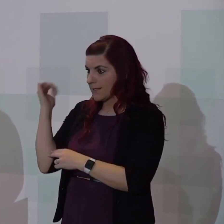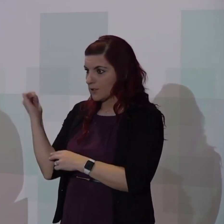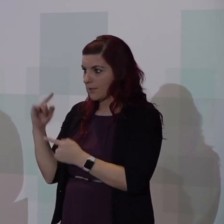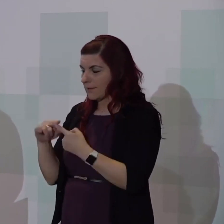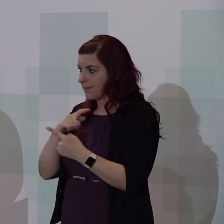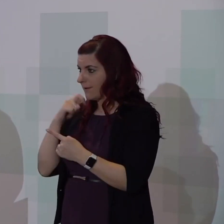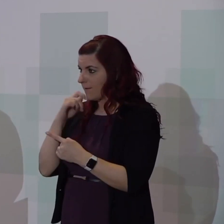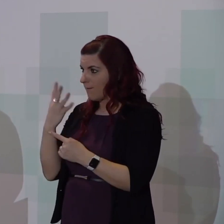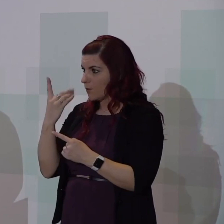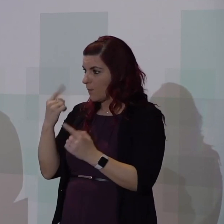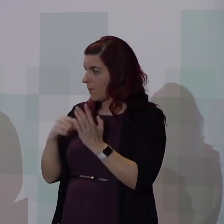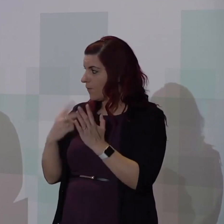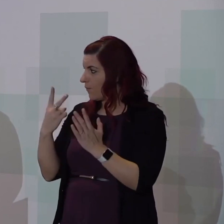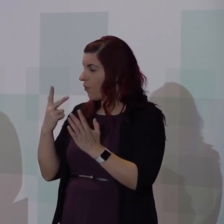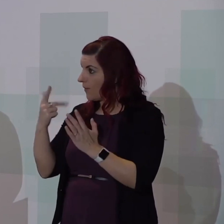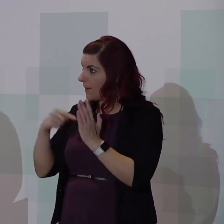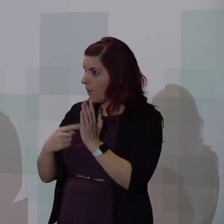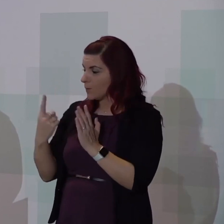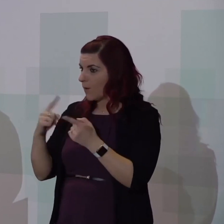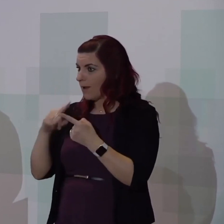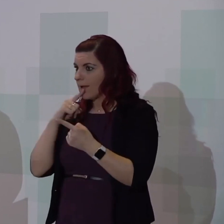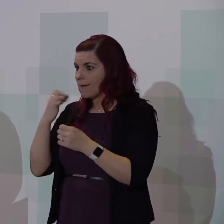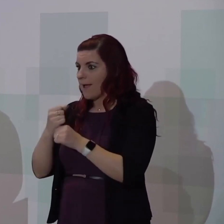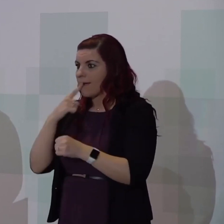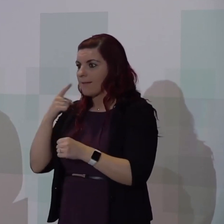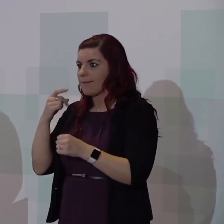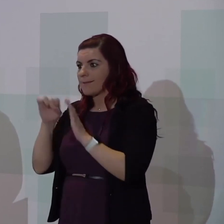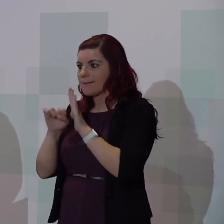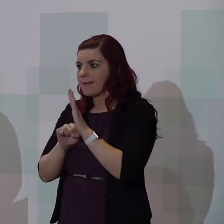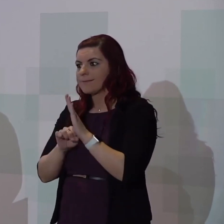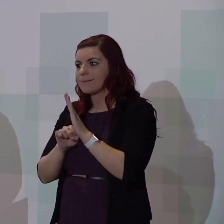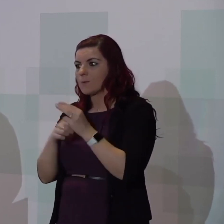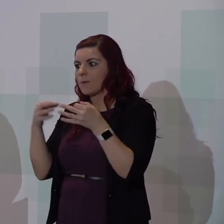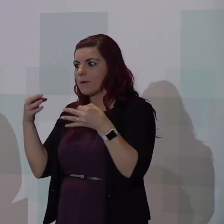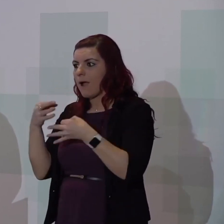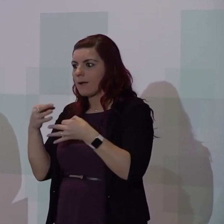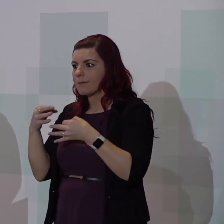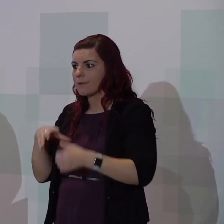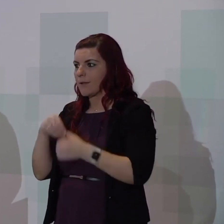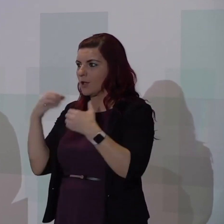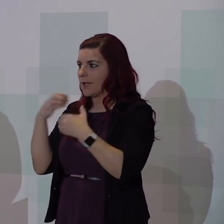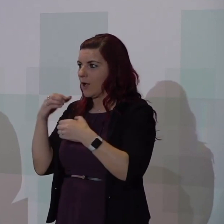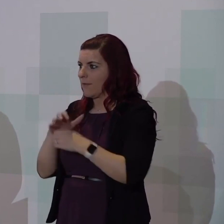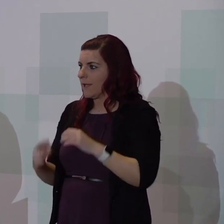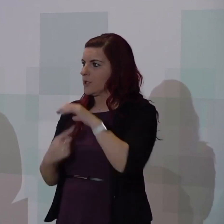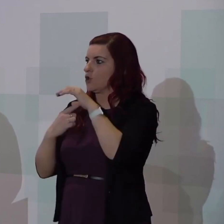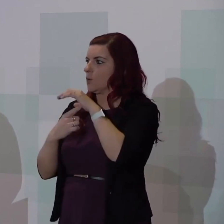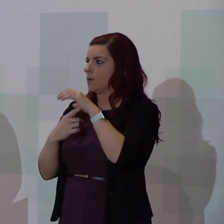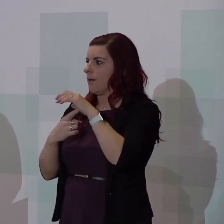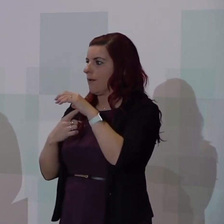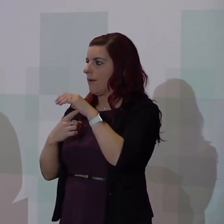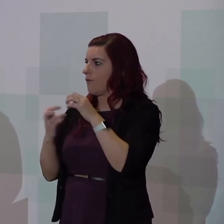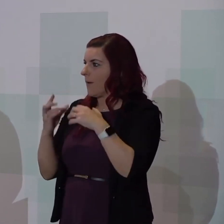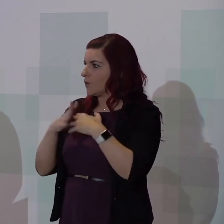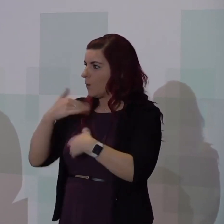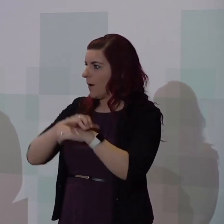point 3.1 obliges the state to guard with special care the institution of marriage on which the family is founded.